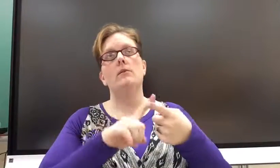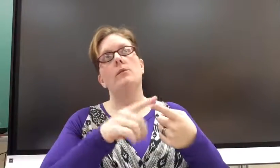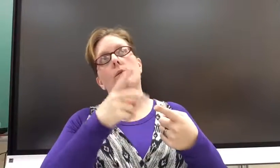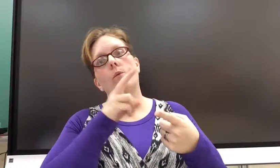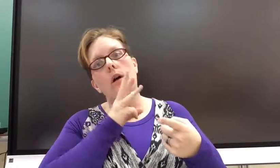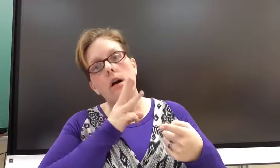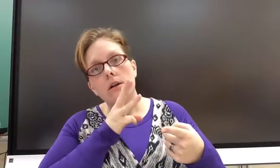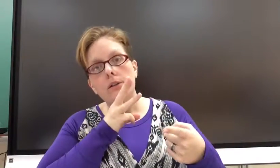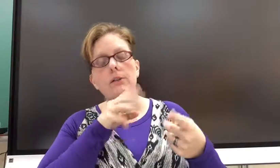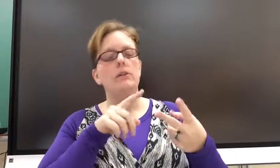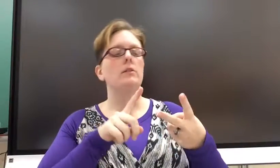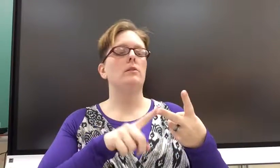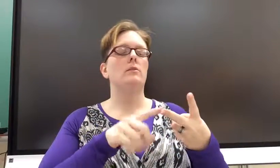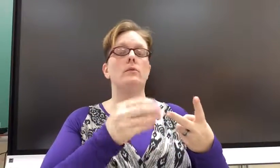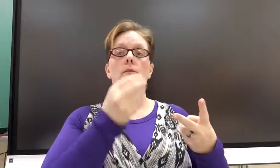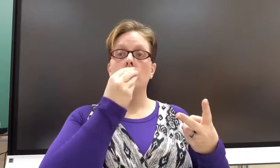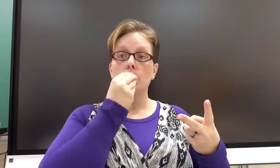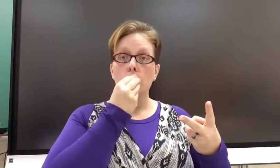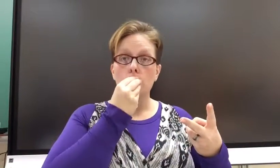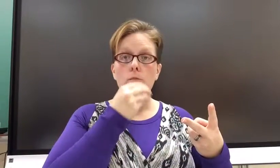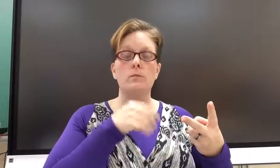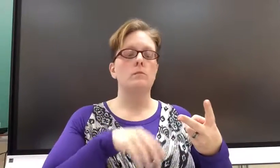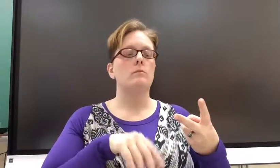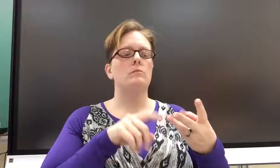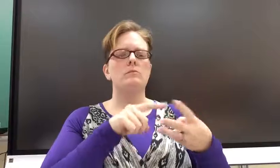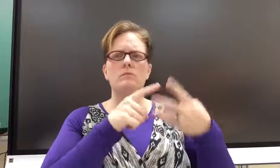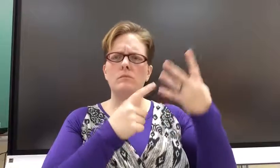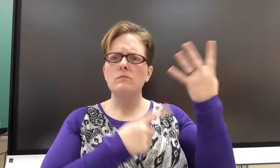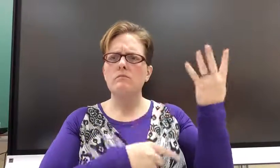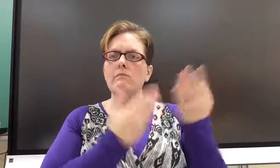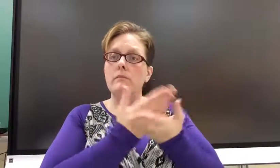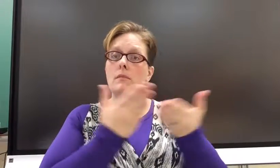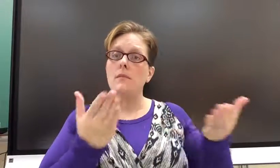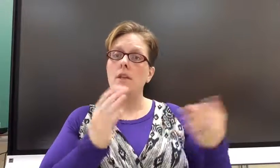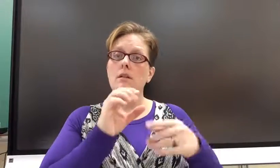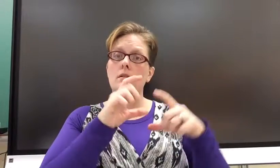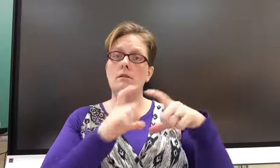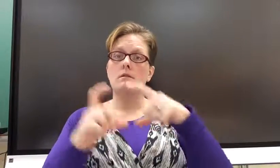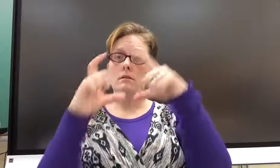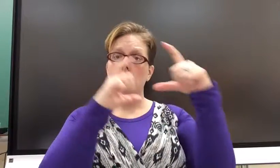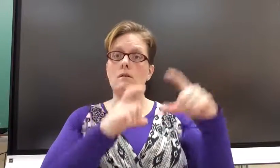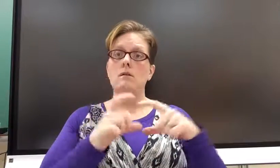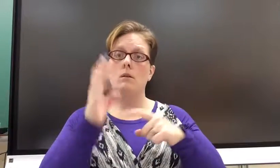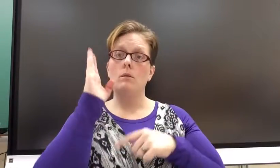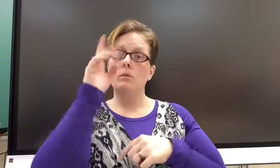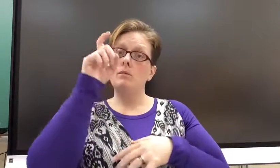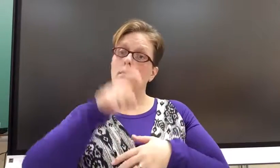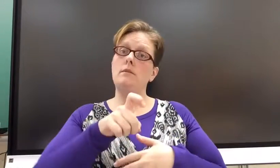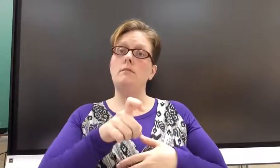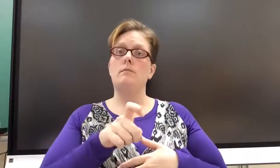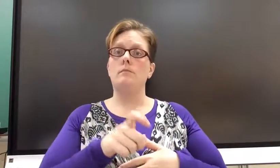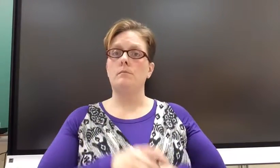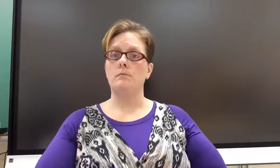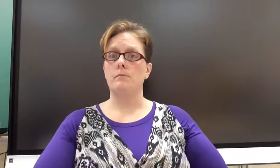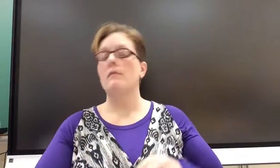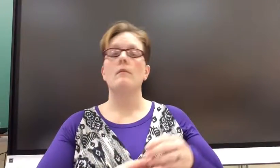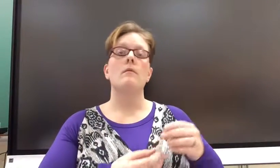where everything is kept. It looks like the storehouse for water, food, other things that the cell is going to need for life to